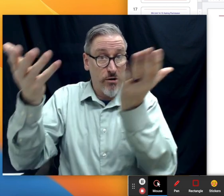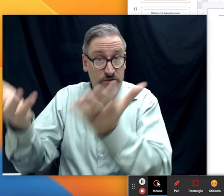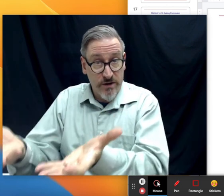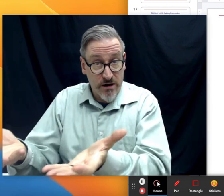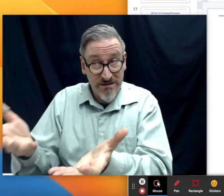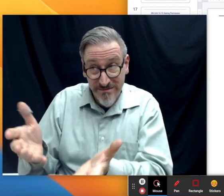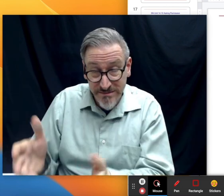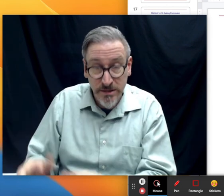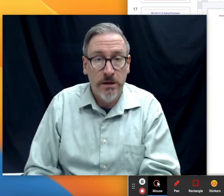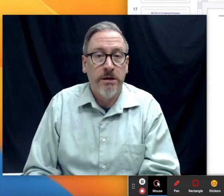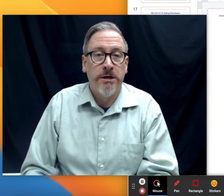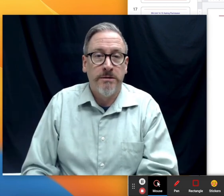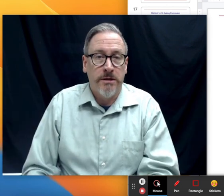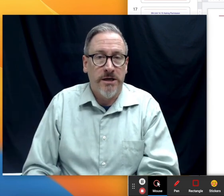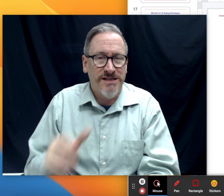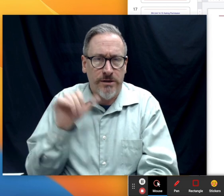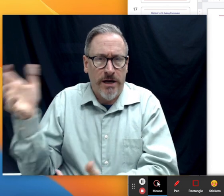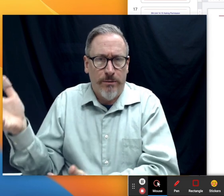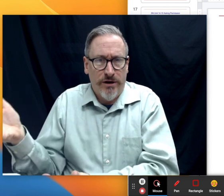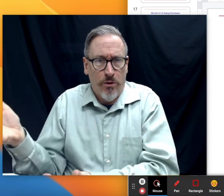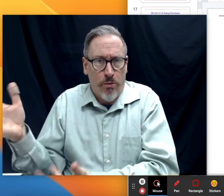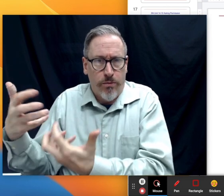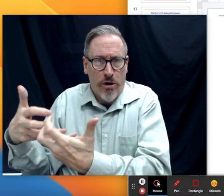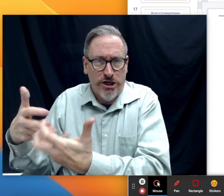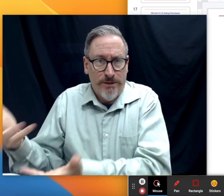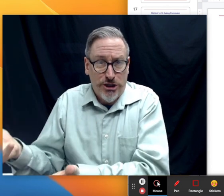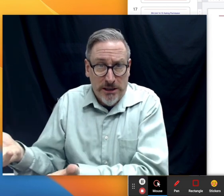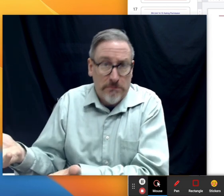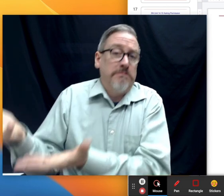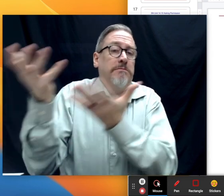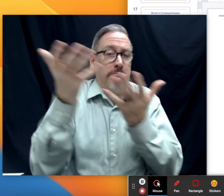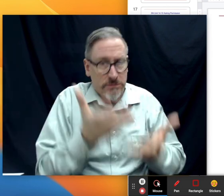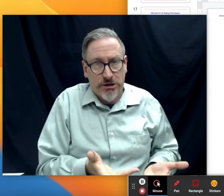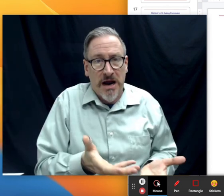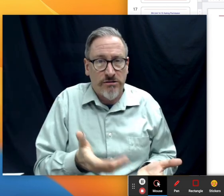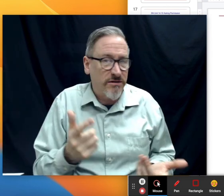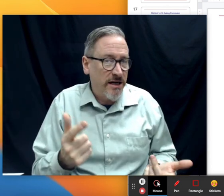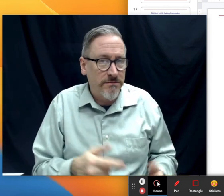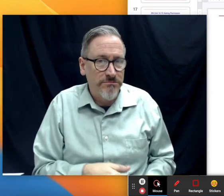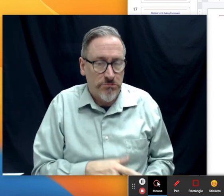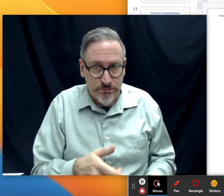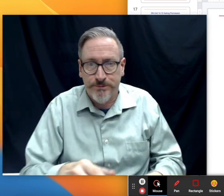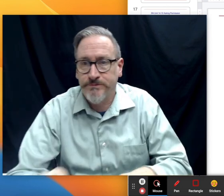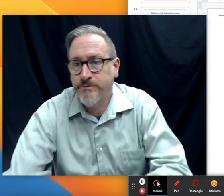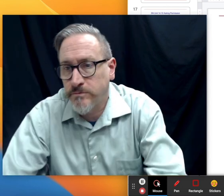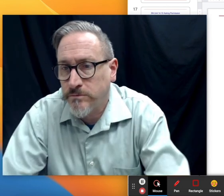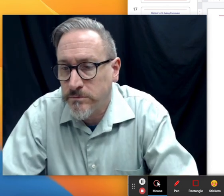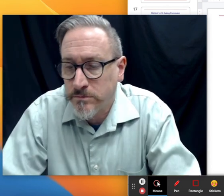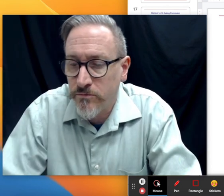Bring it over there? Because you're not going to bring the washing machine to your house, right?